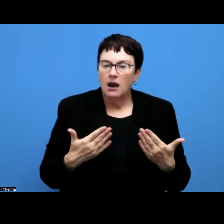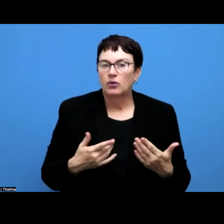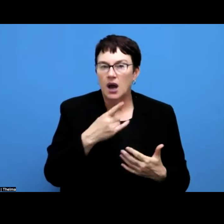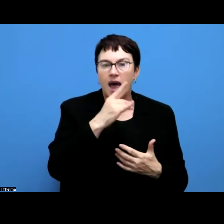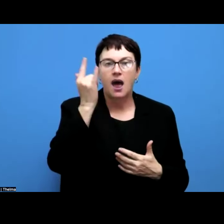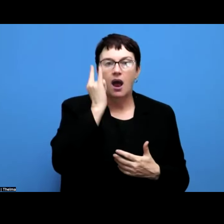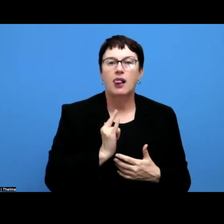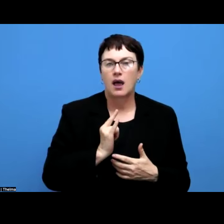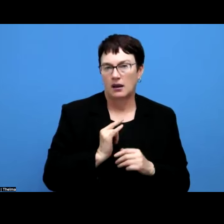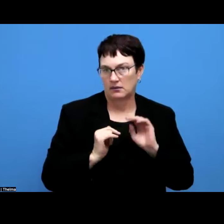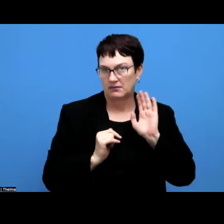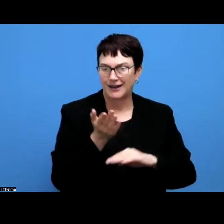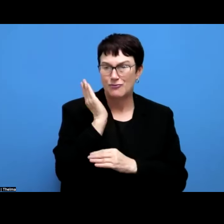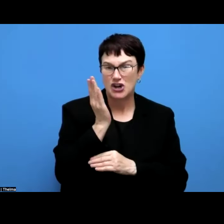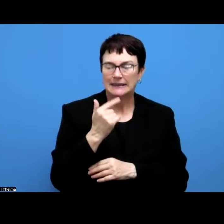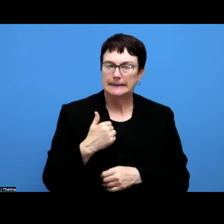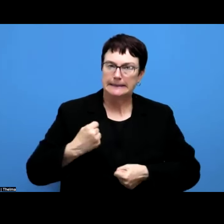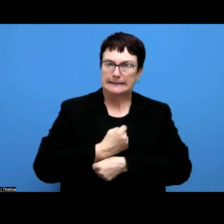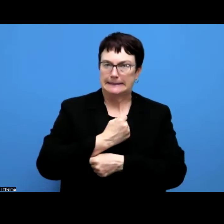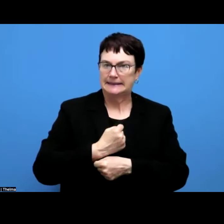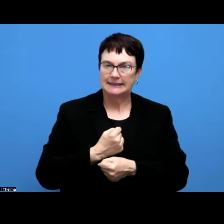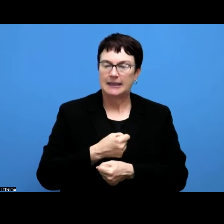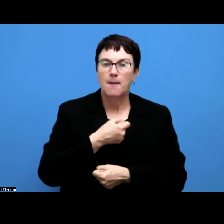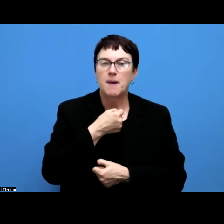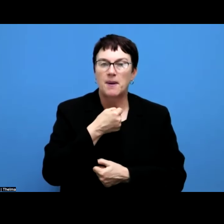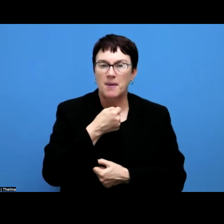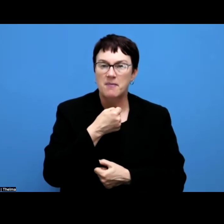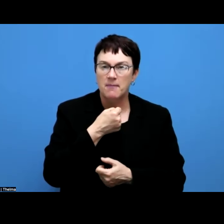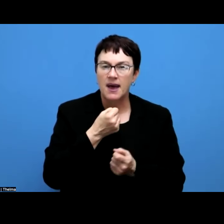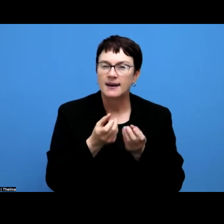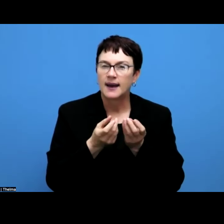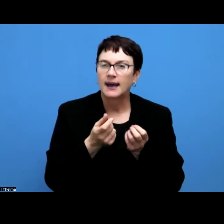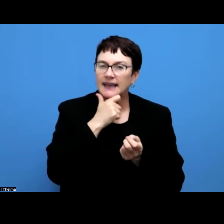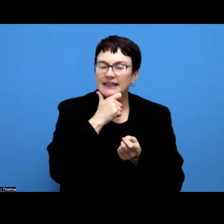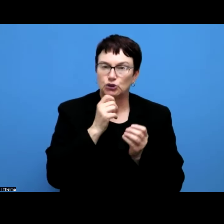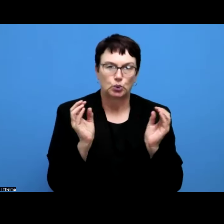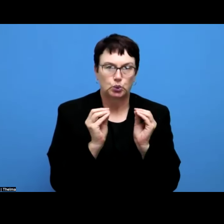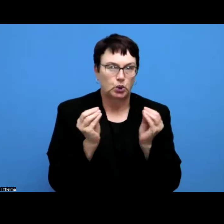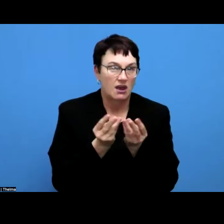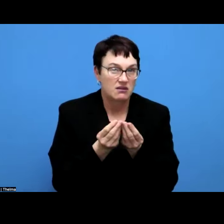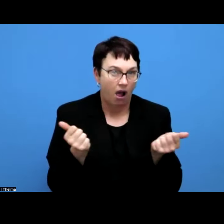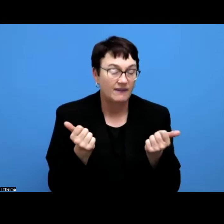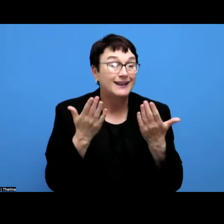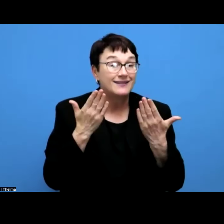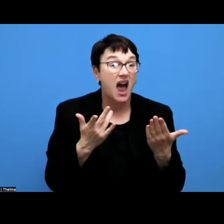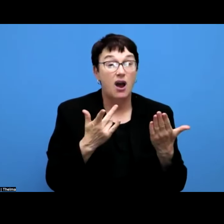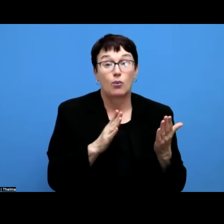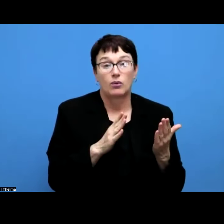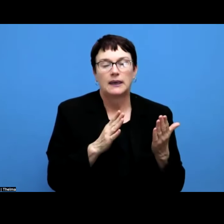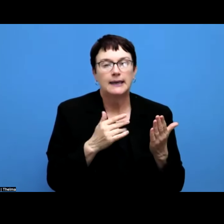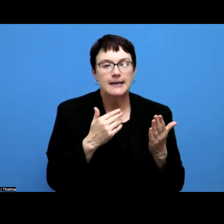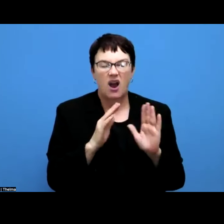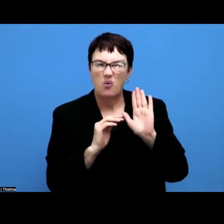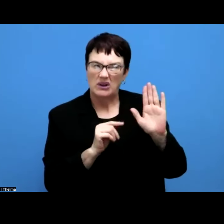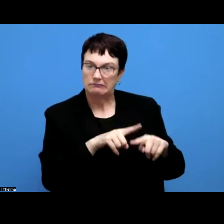Carla's presentation. So I am going to move to Carolyn while we do that. Carolyn Wood is the team leader,